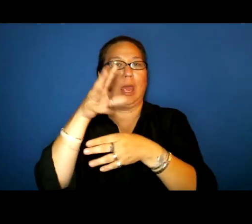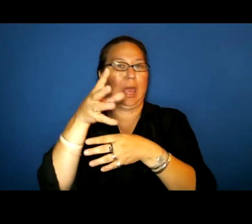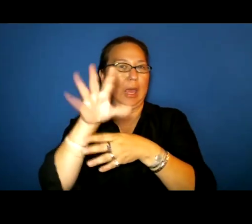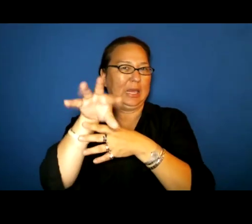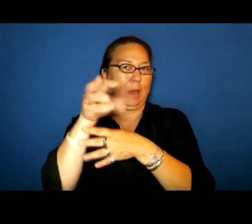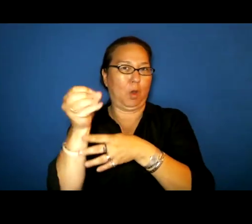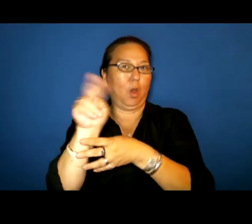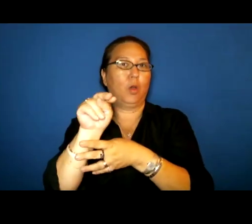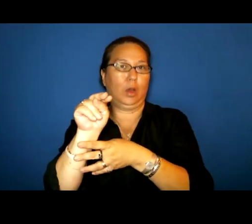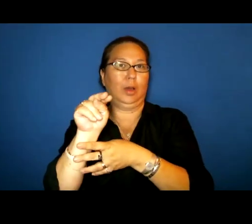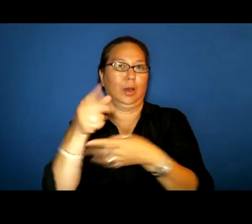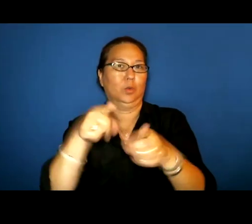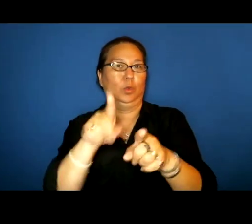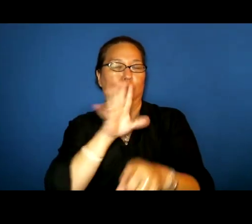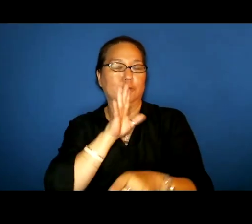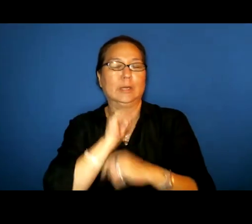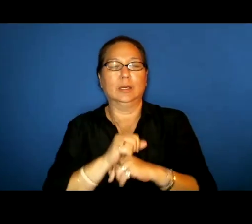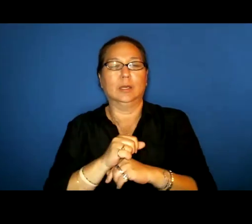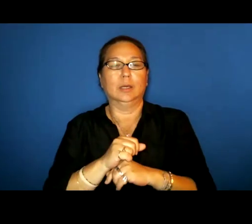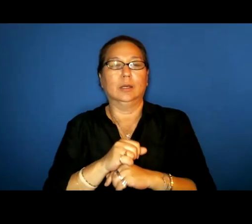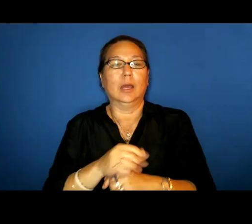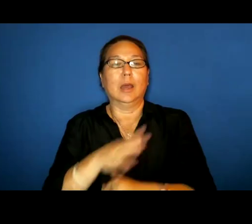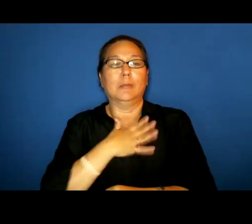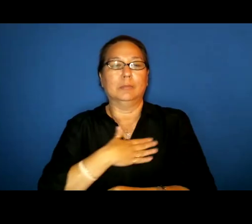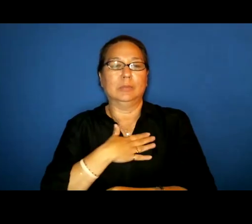support interpretation, please speak slowly and clearly.